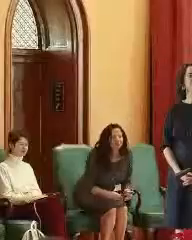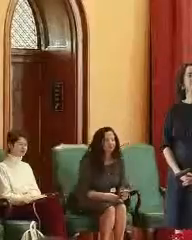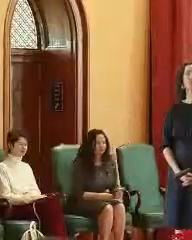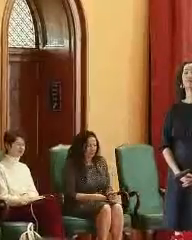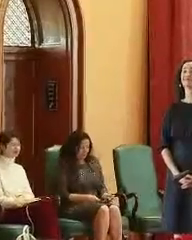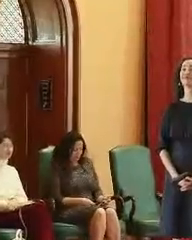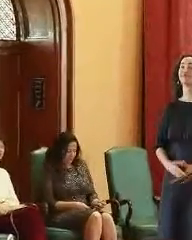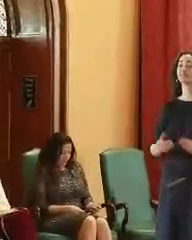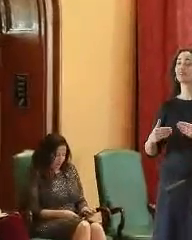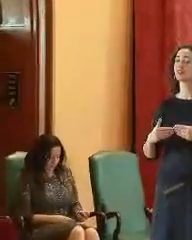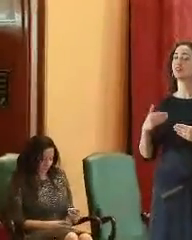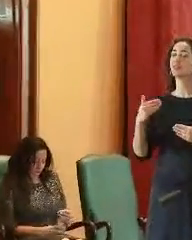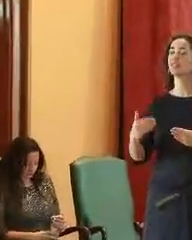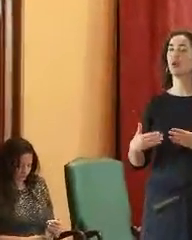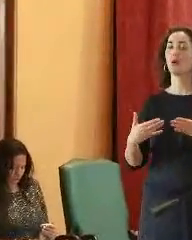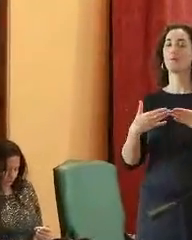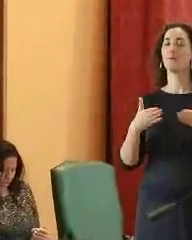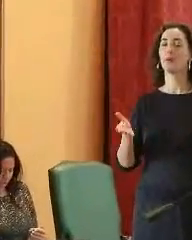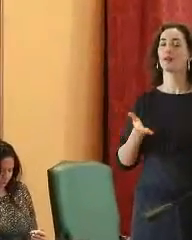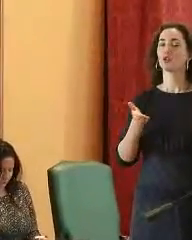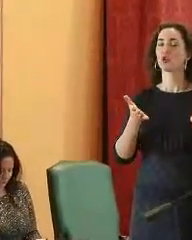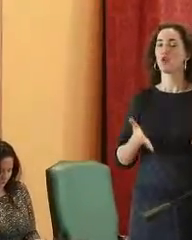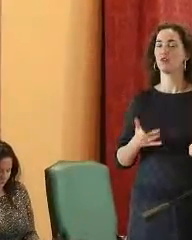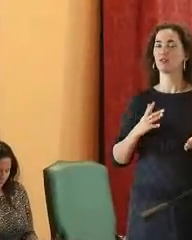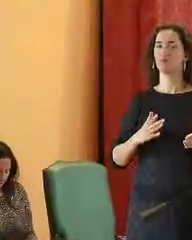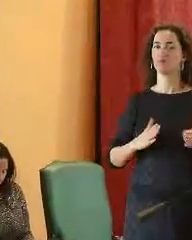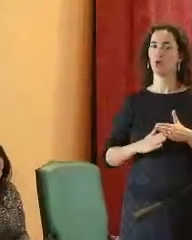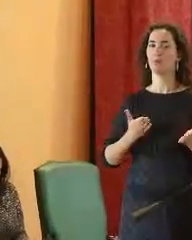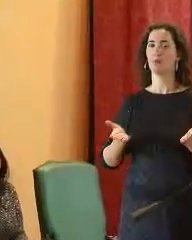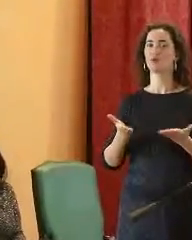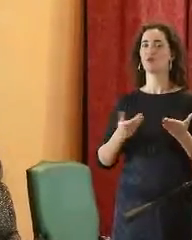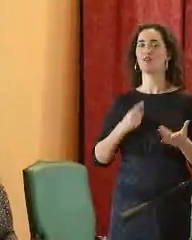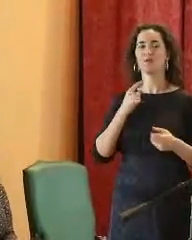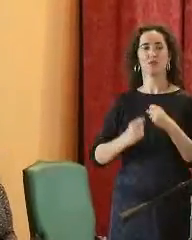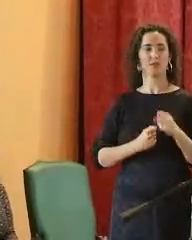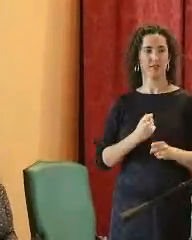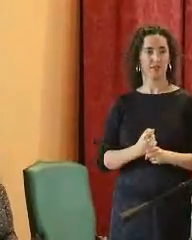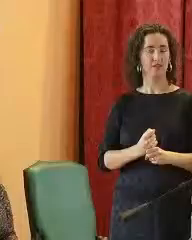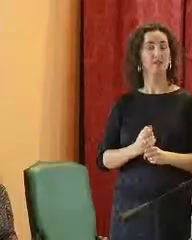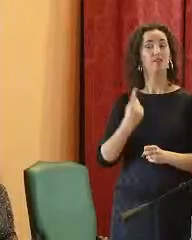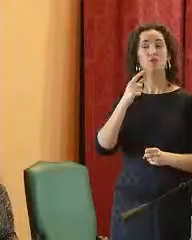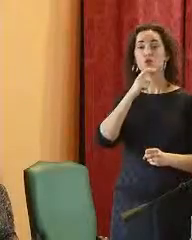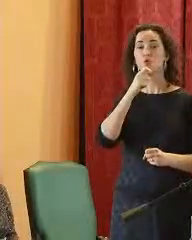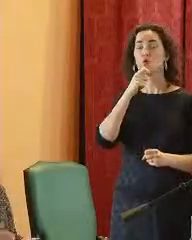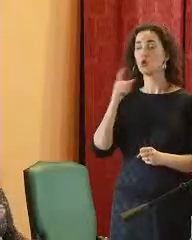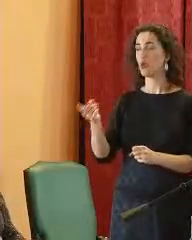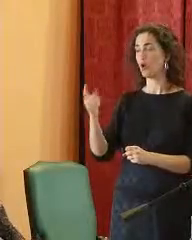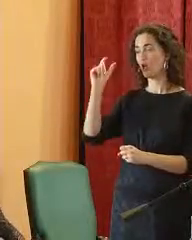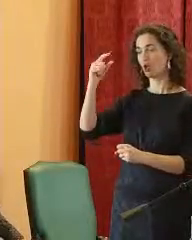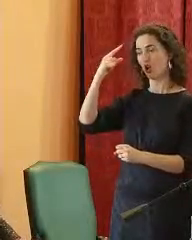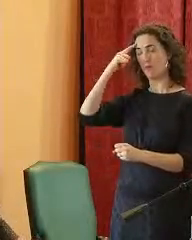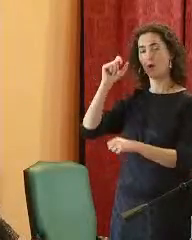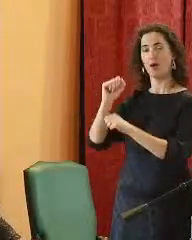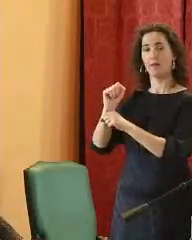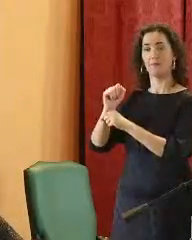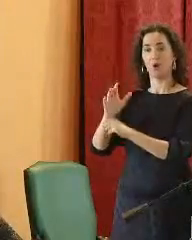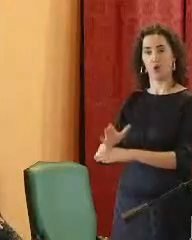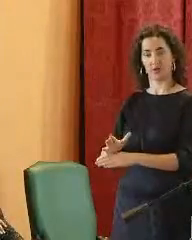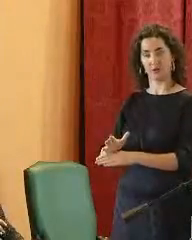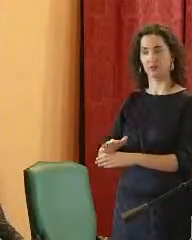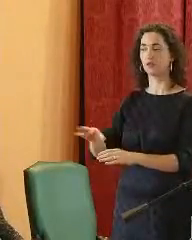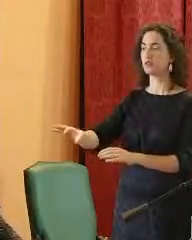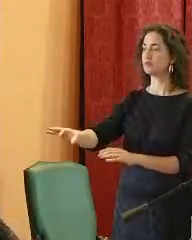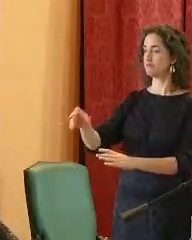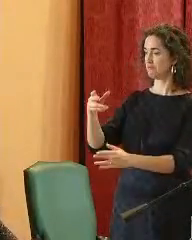The next award is the Public Servant of the Year Award. This award is given to a government employee in recognition